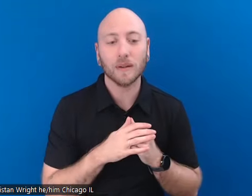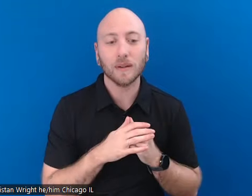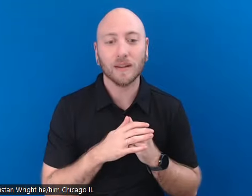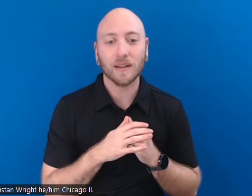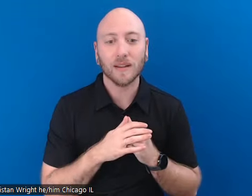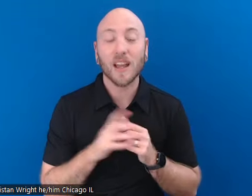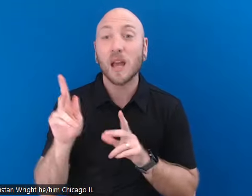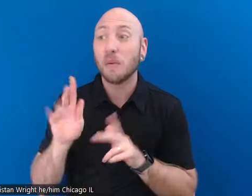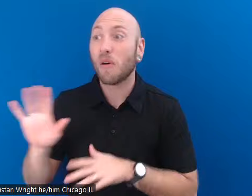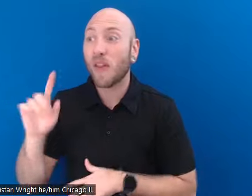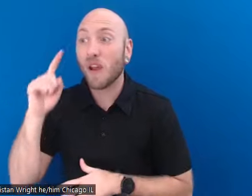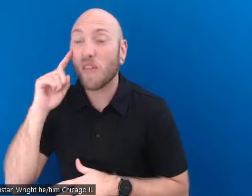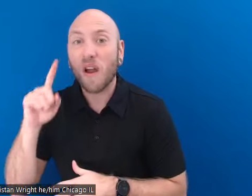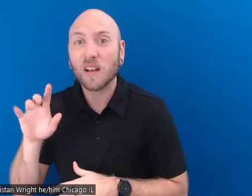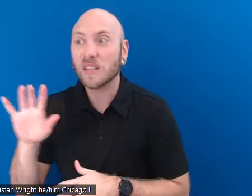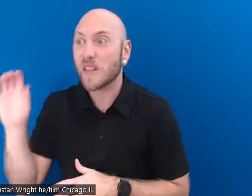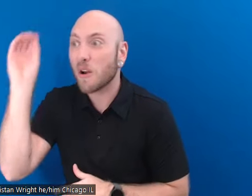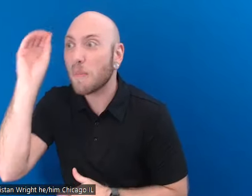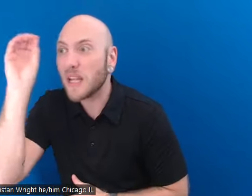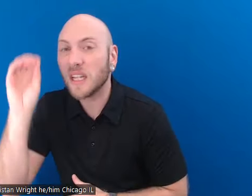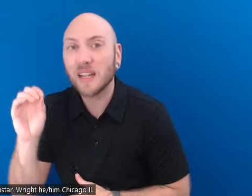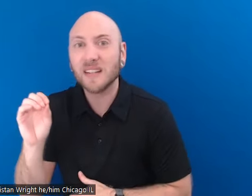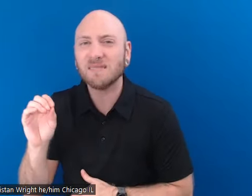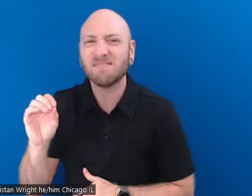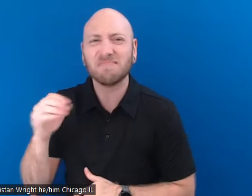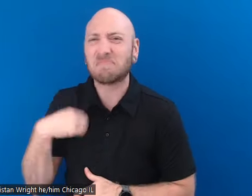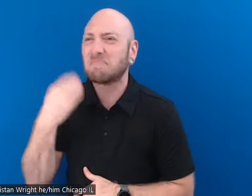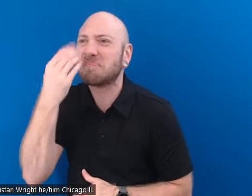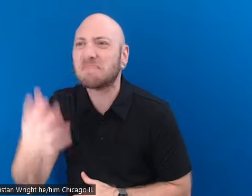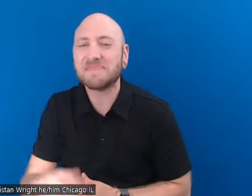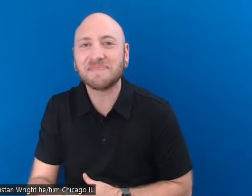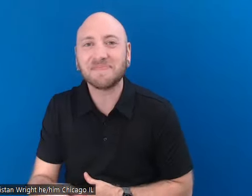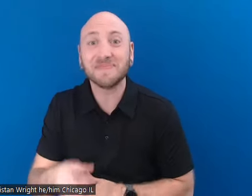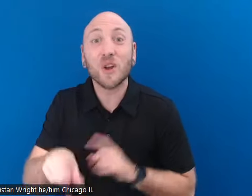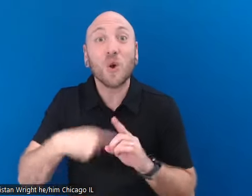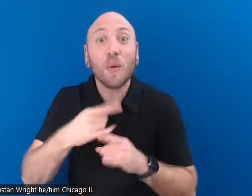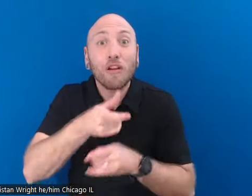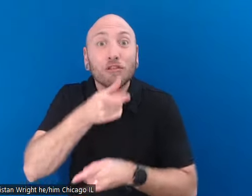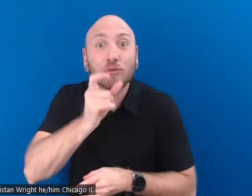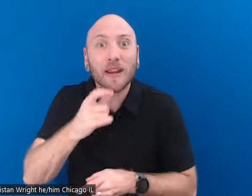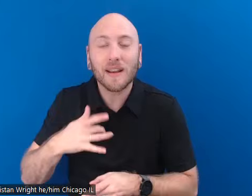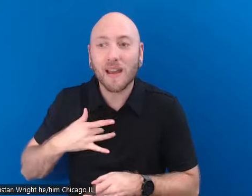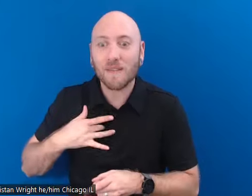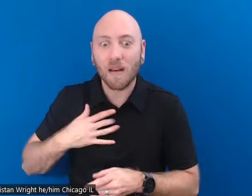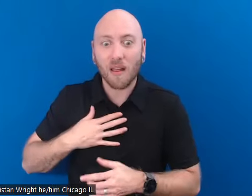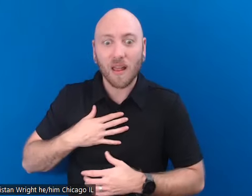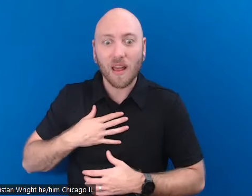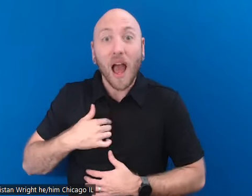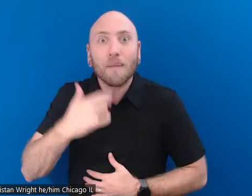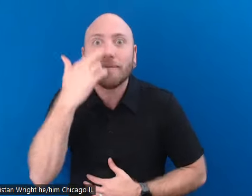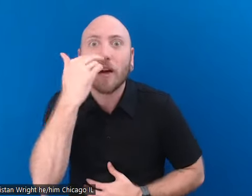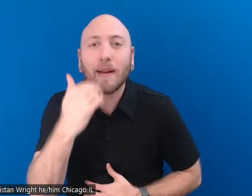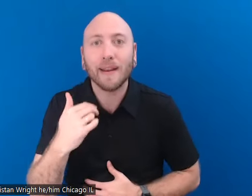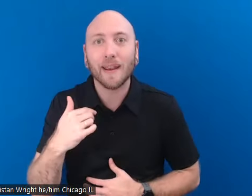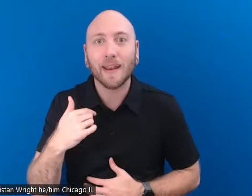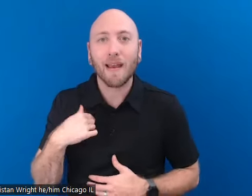might say something dumb. I was funnier. I was wittier. People seemed to like me more. I was able to let